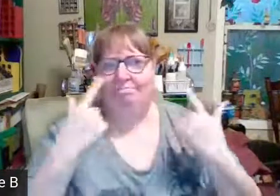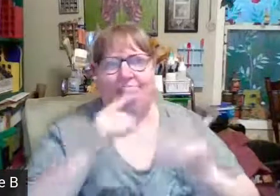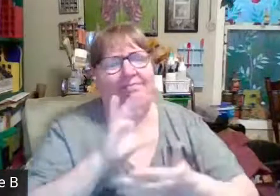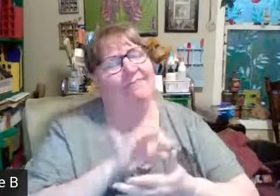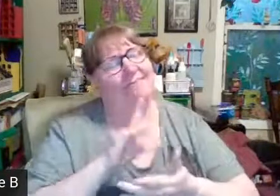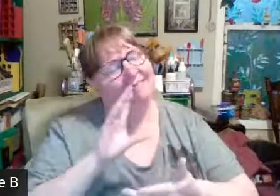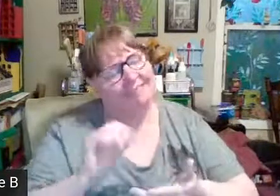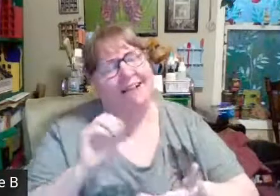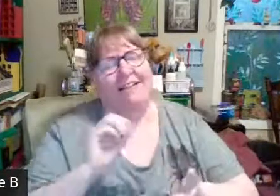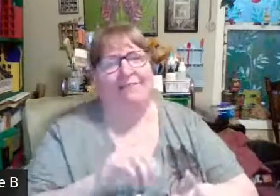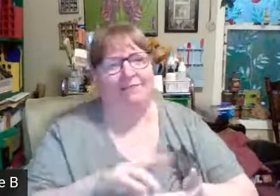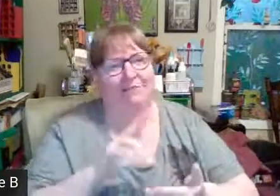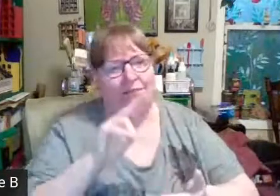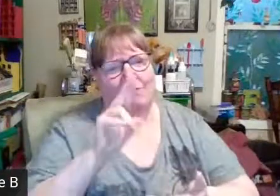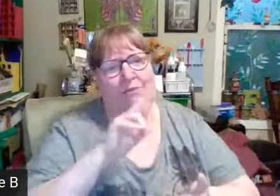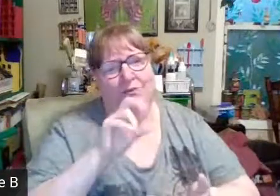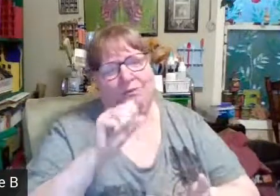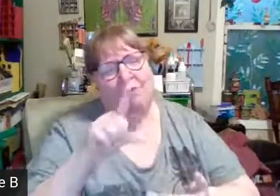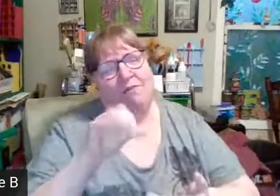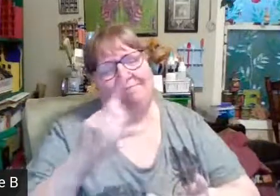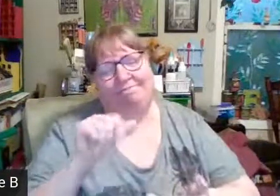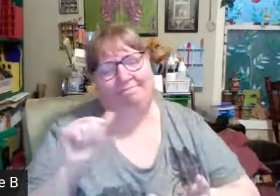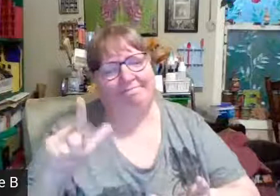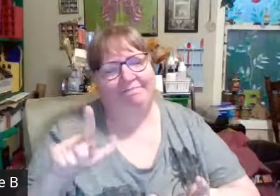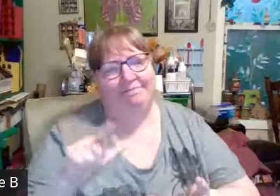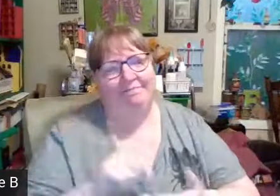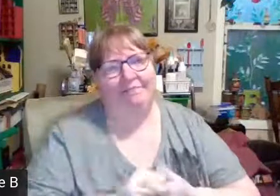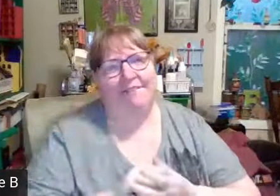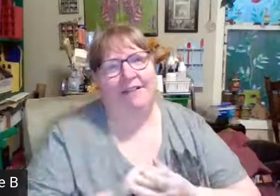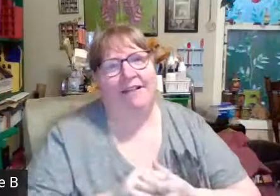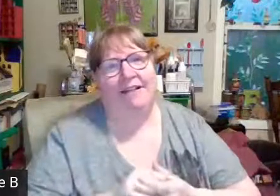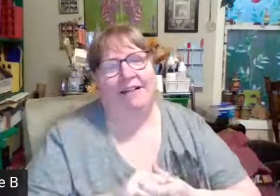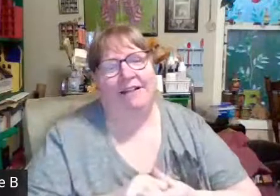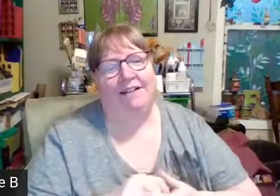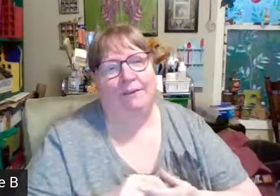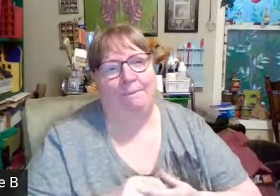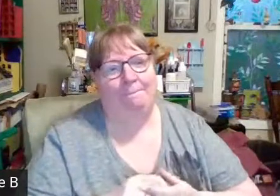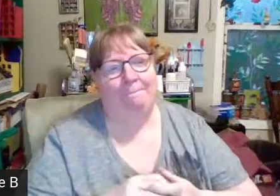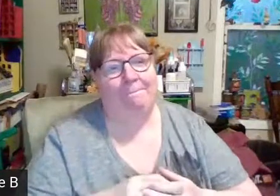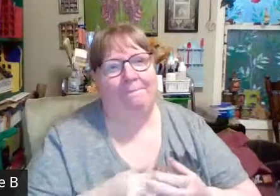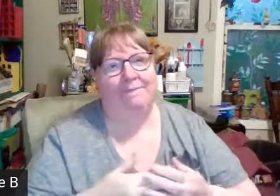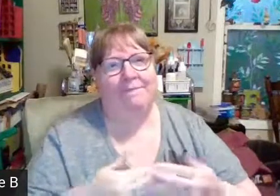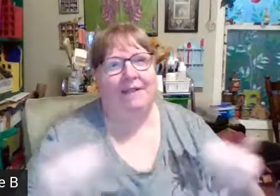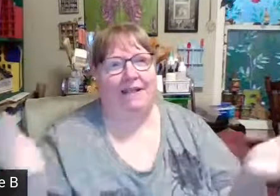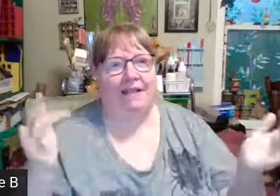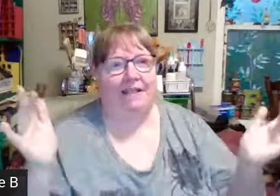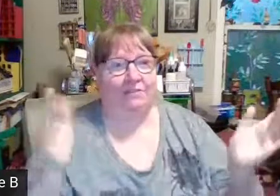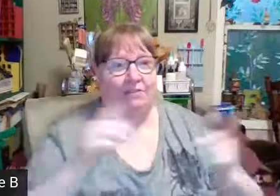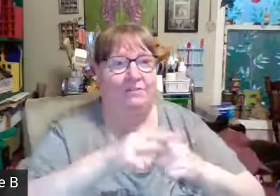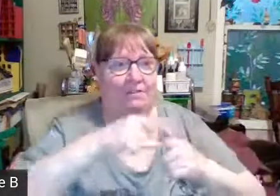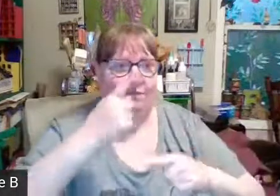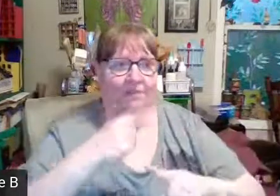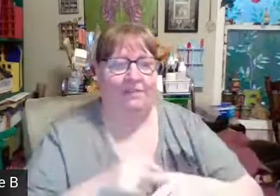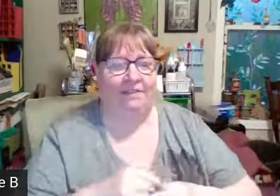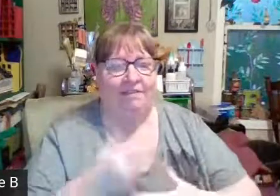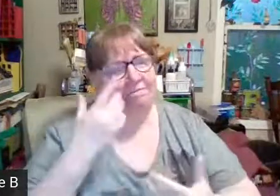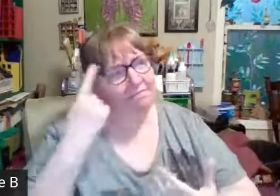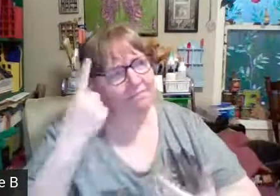just an adjustment of what was happening. Although for the angels who are interested in how that worked out, we literally had in